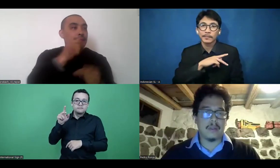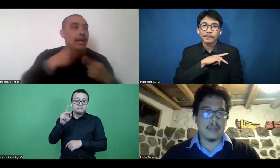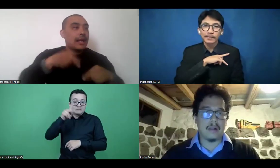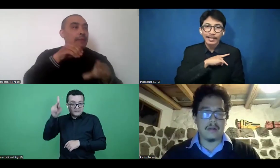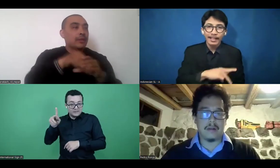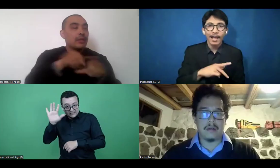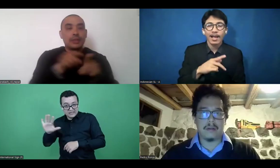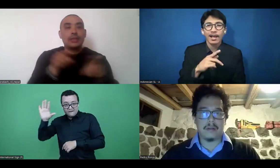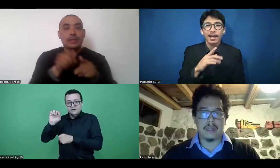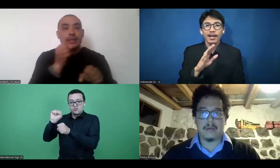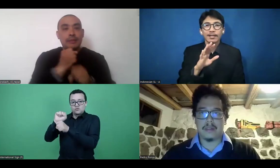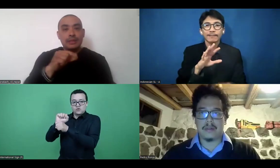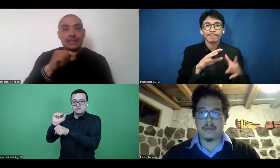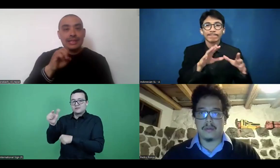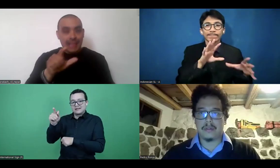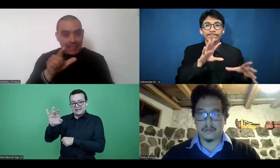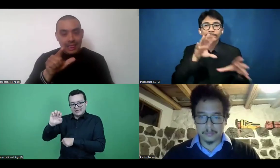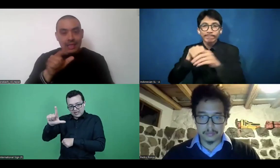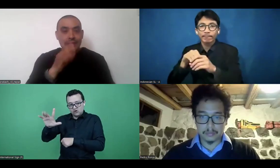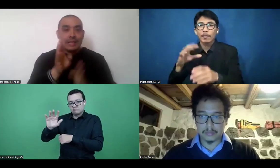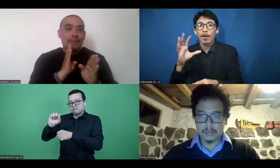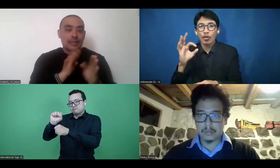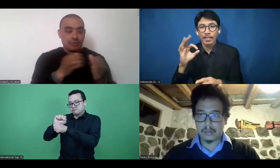working with Gail, the sign language interpreter. So